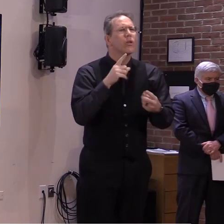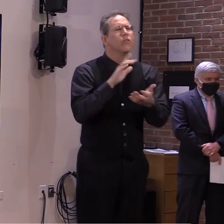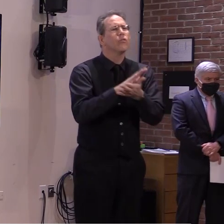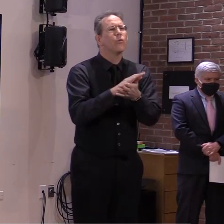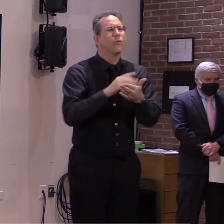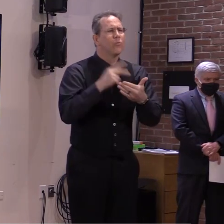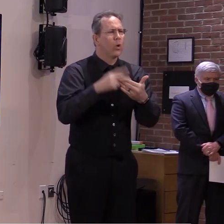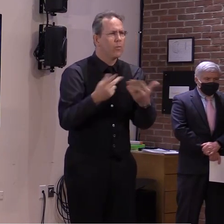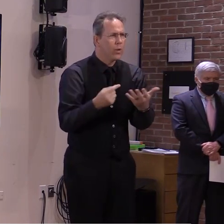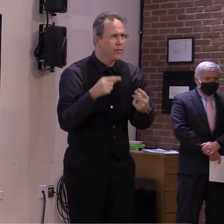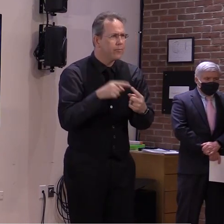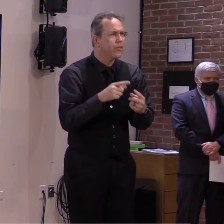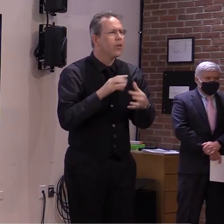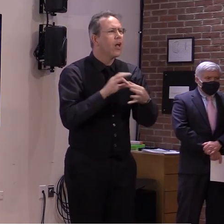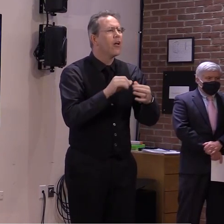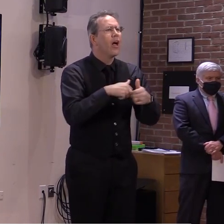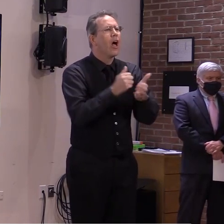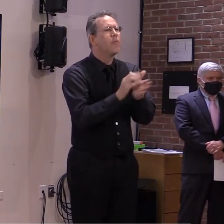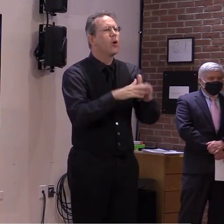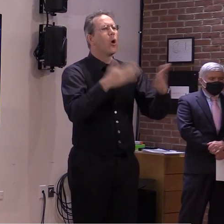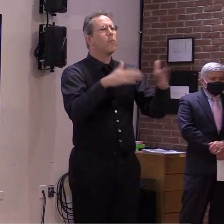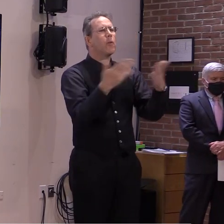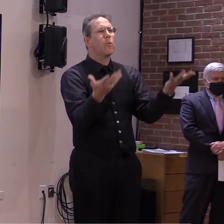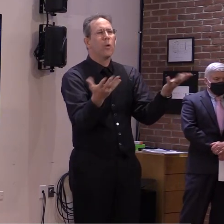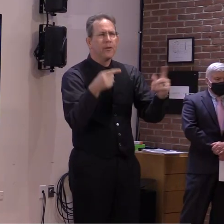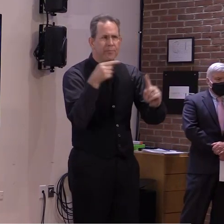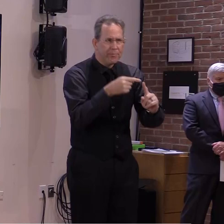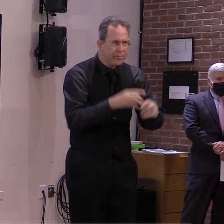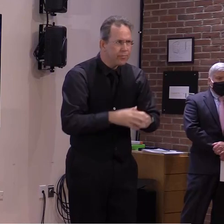help our schools reopen in September. The last